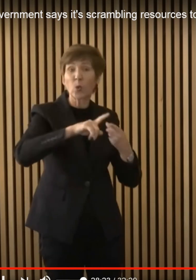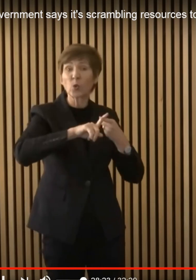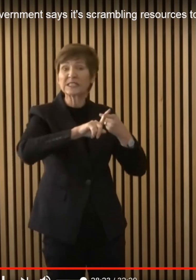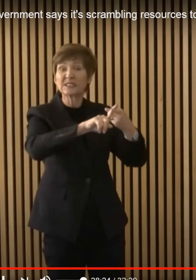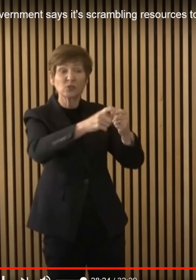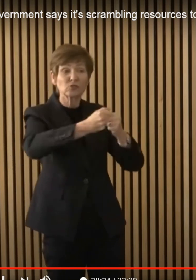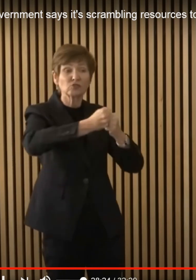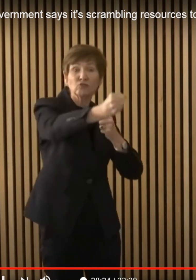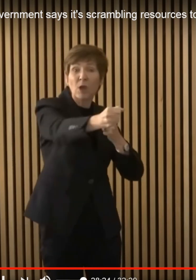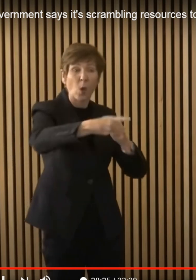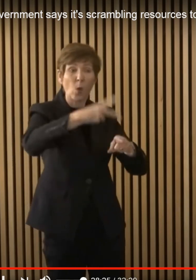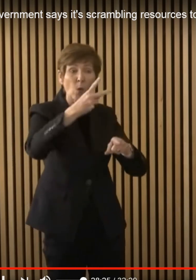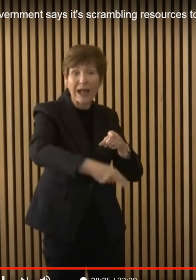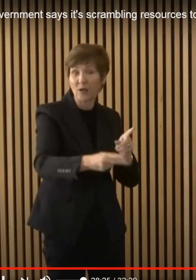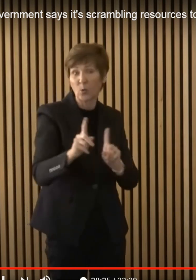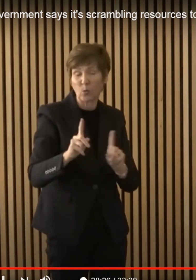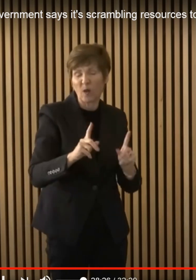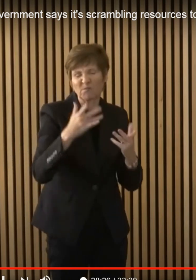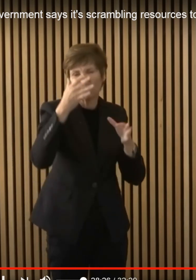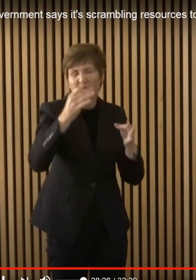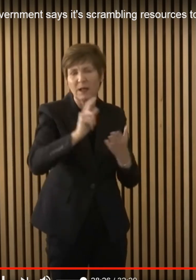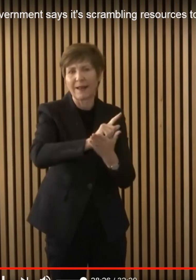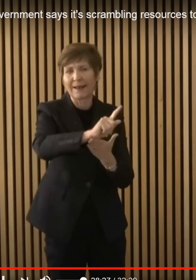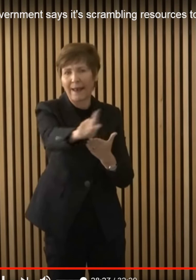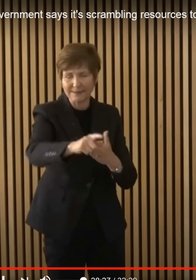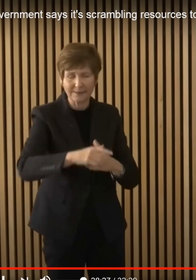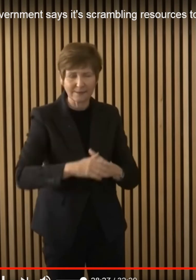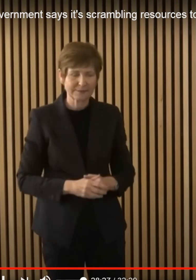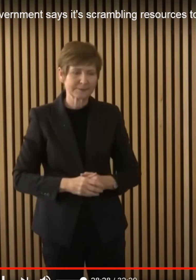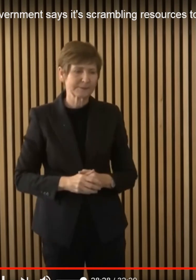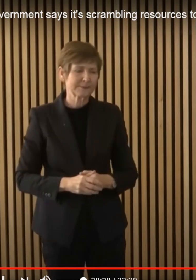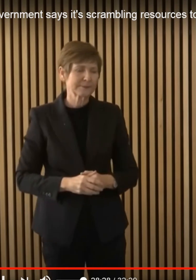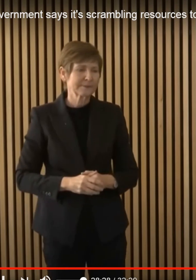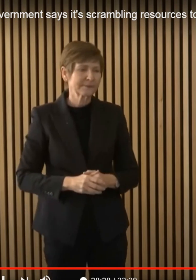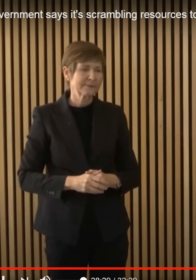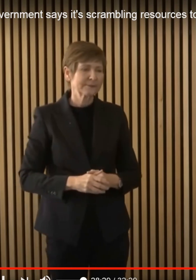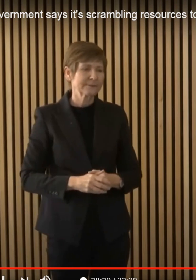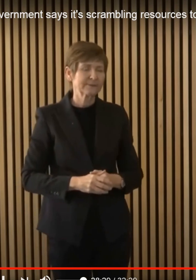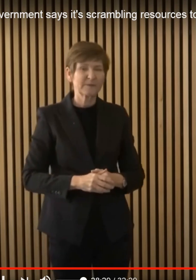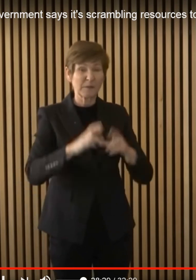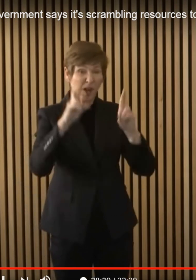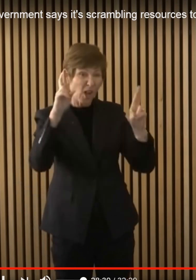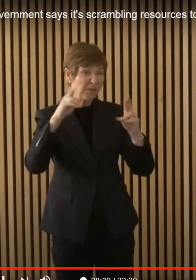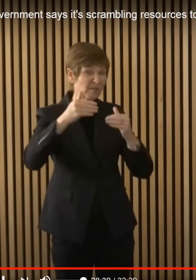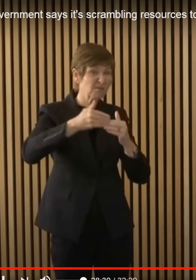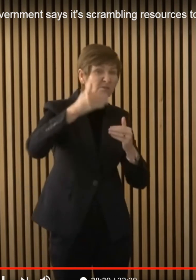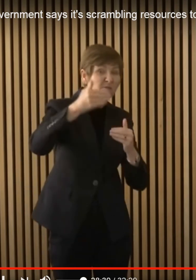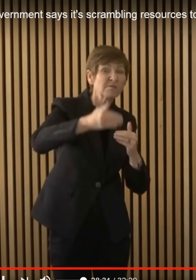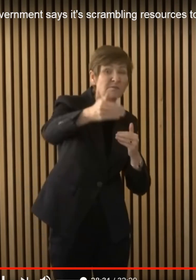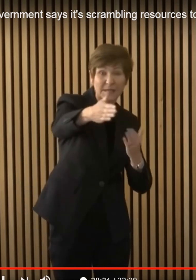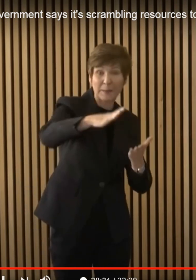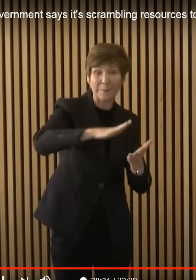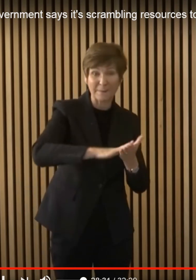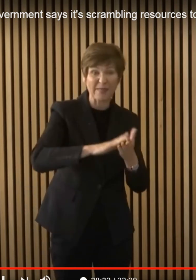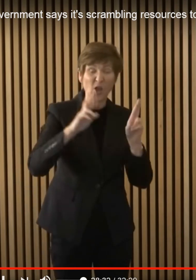deal with it. What I am hoping is that we will be in a very strong situation by then, that Victoria will have